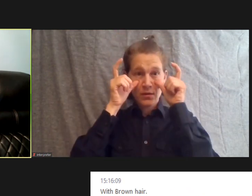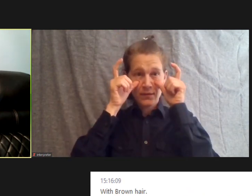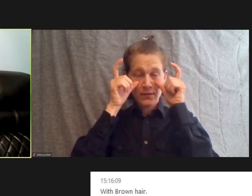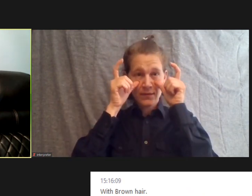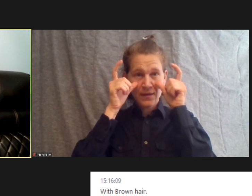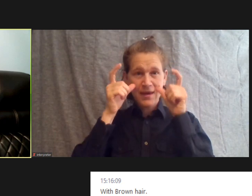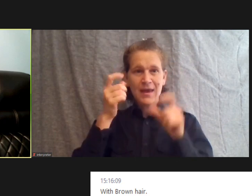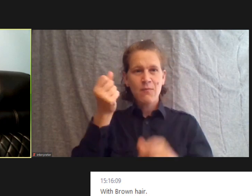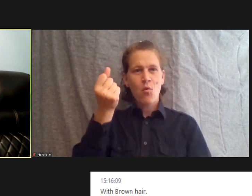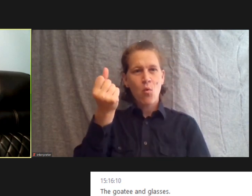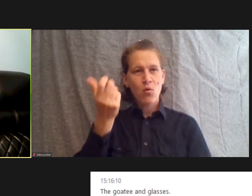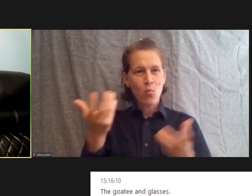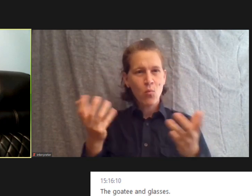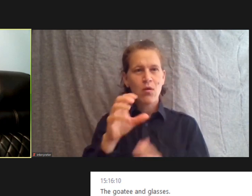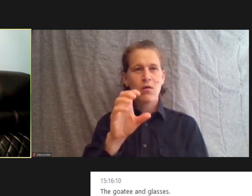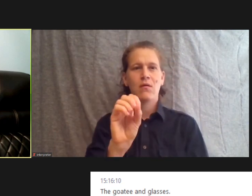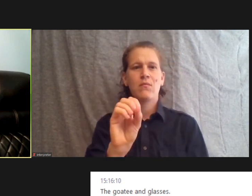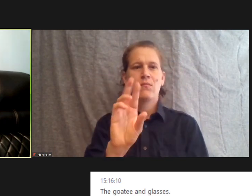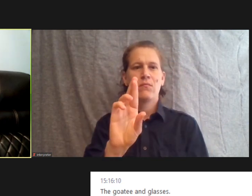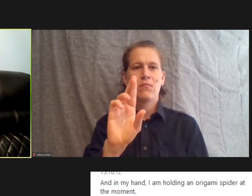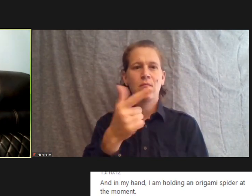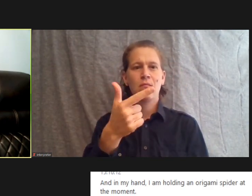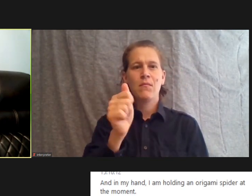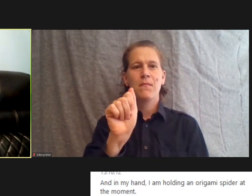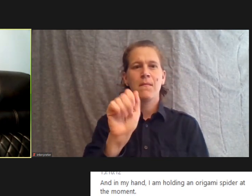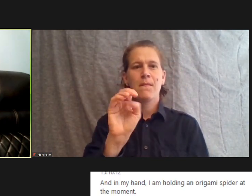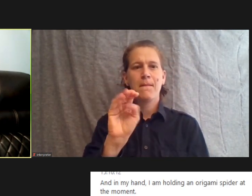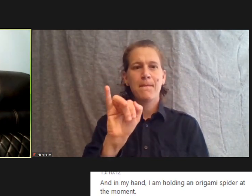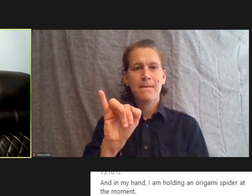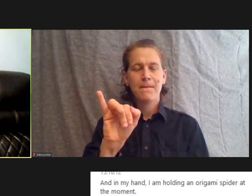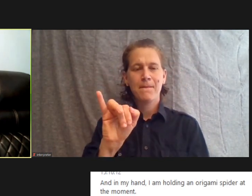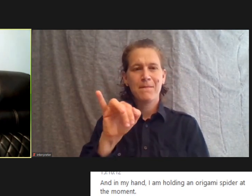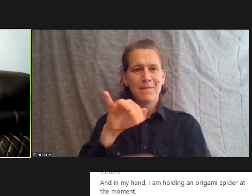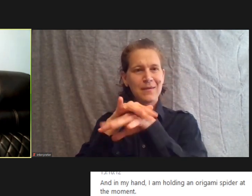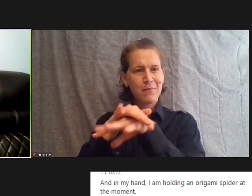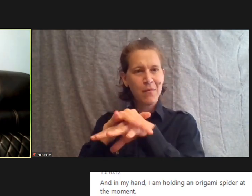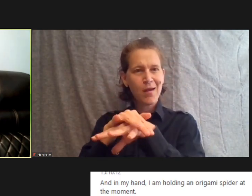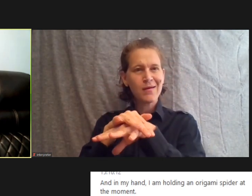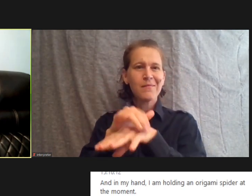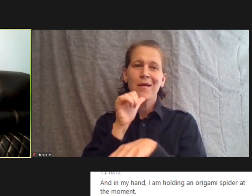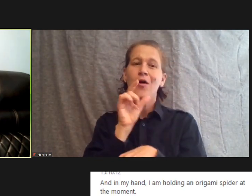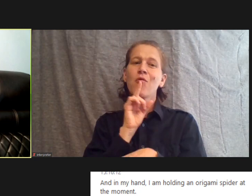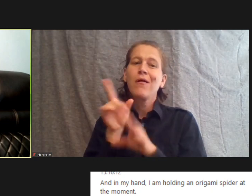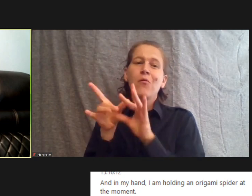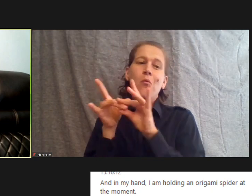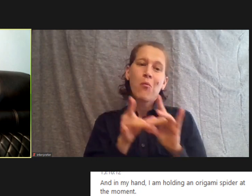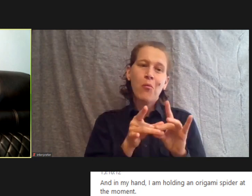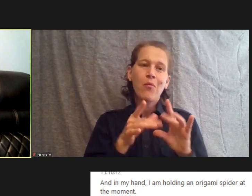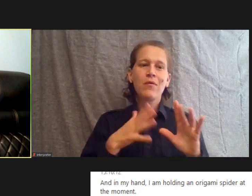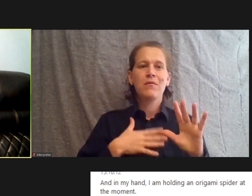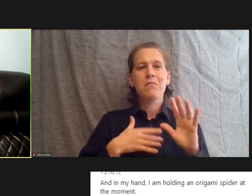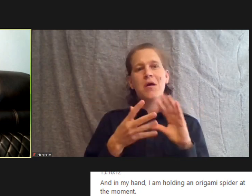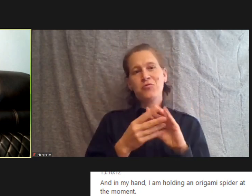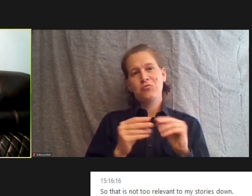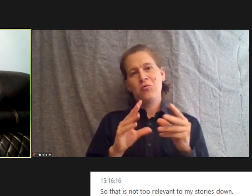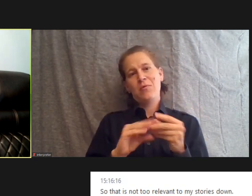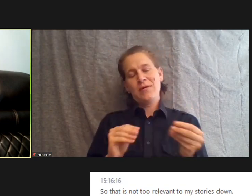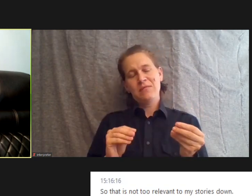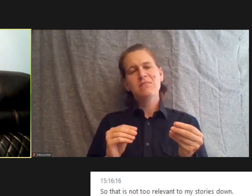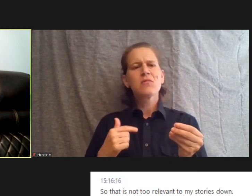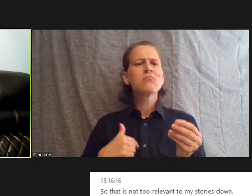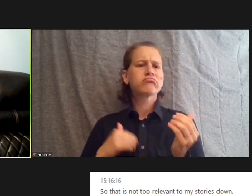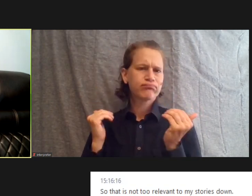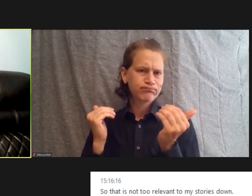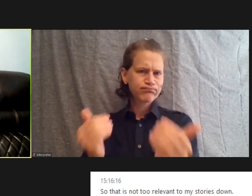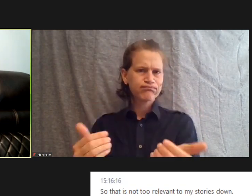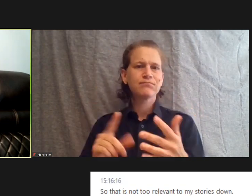origami spider at the moment. So that is not too relevant to my stories. Down, and I will get going on the